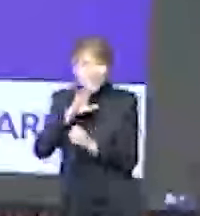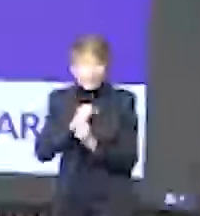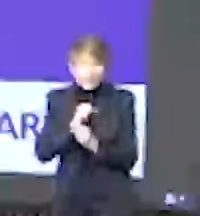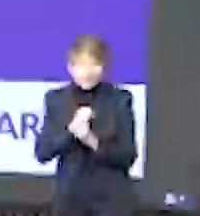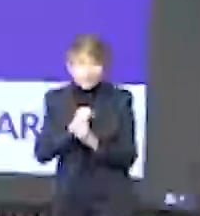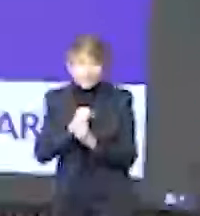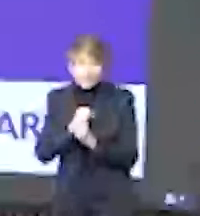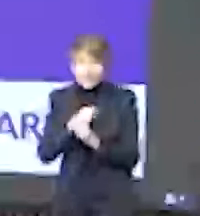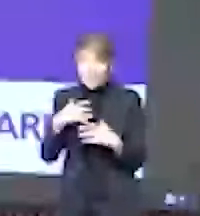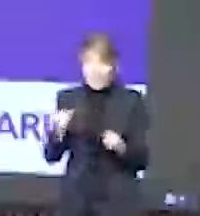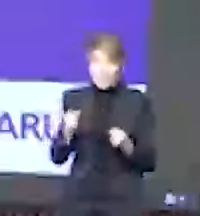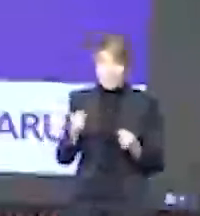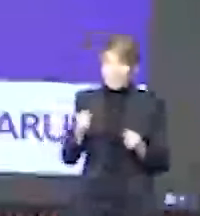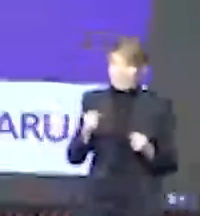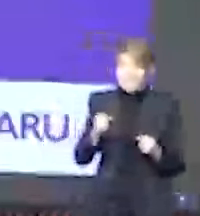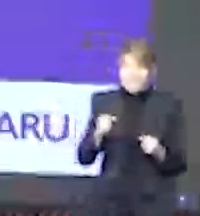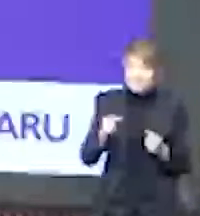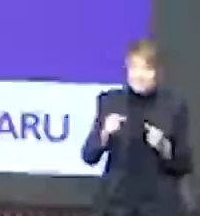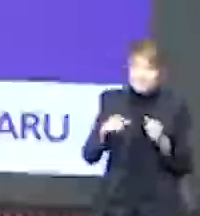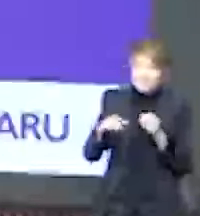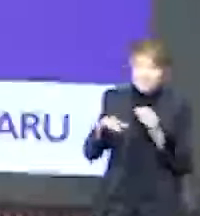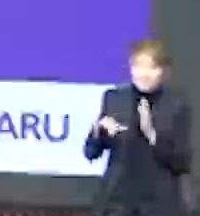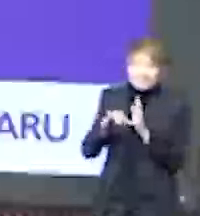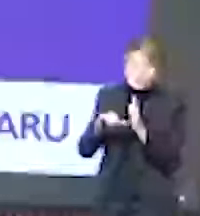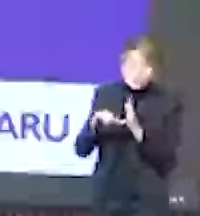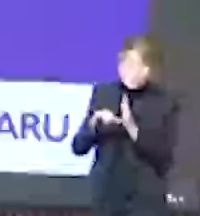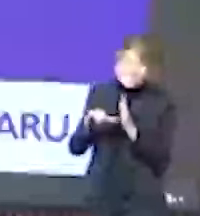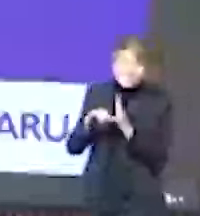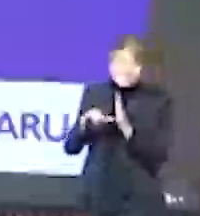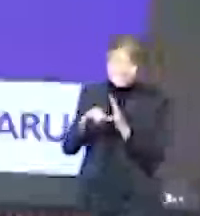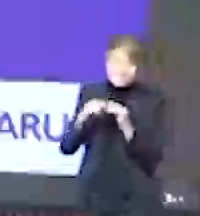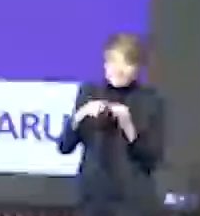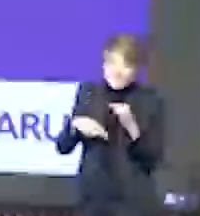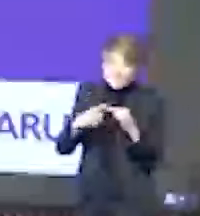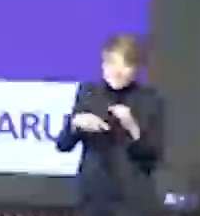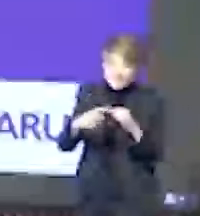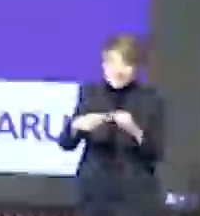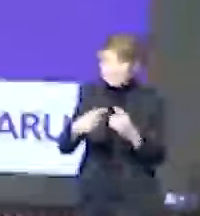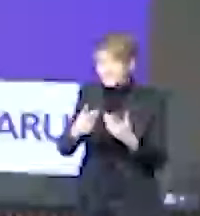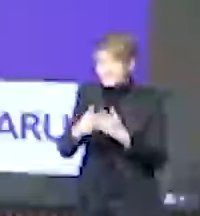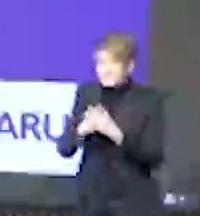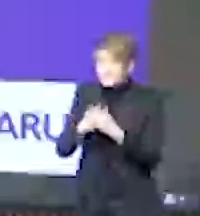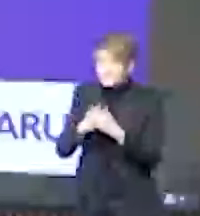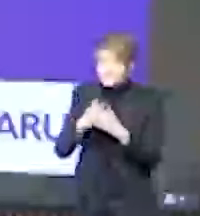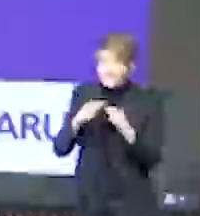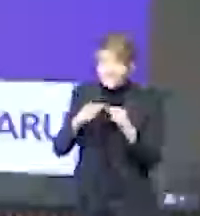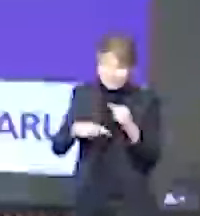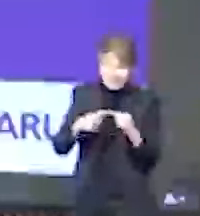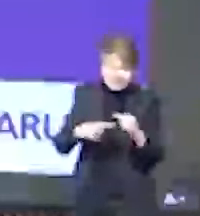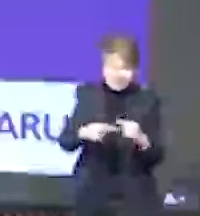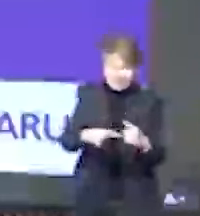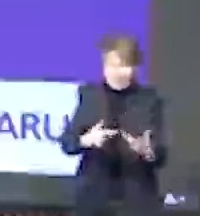whether it's an annual budget cycle, budgets don't And the annual budget process isn't just